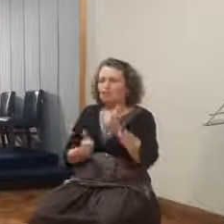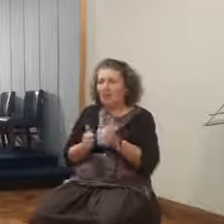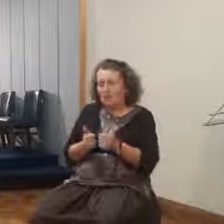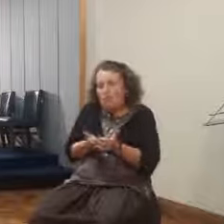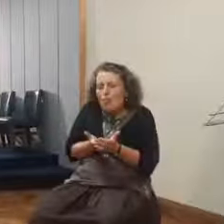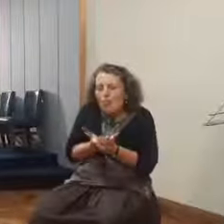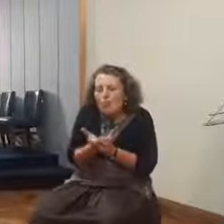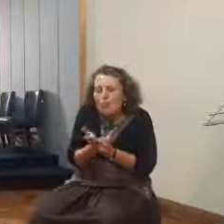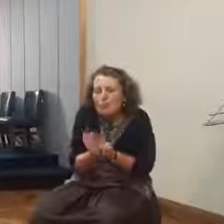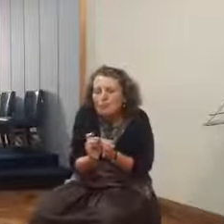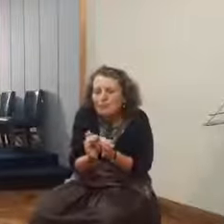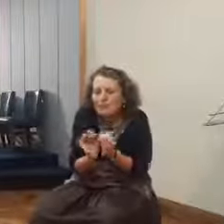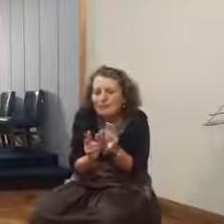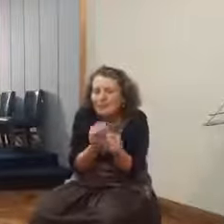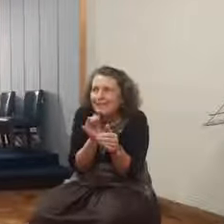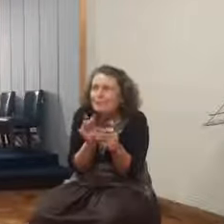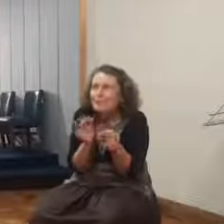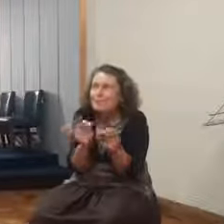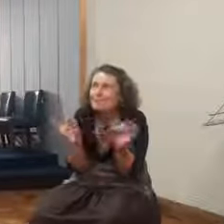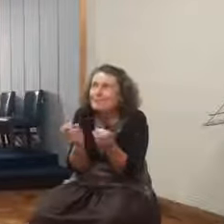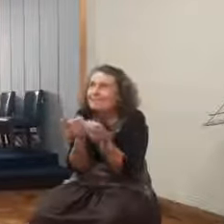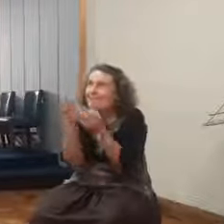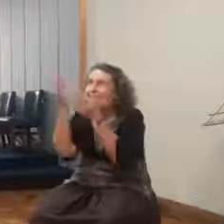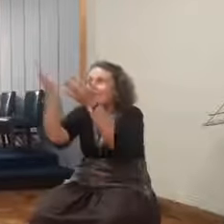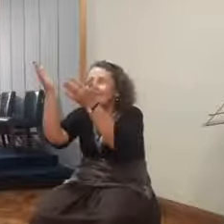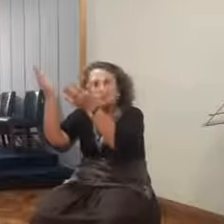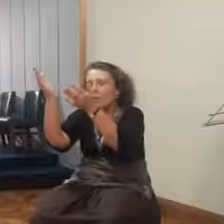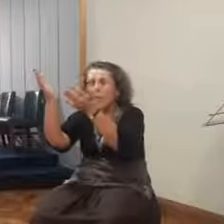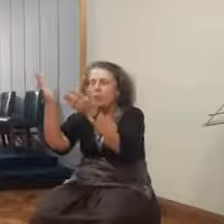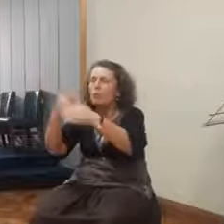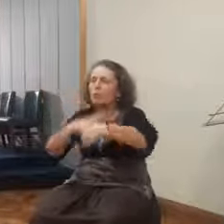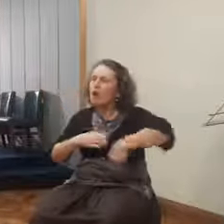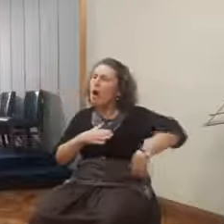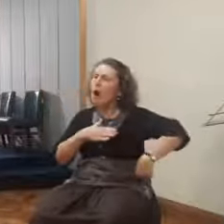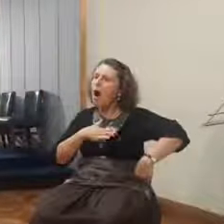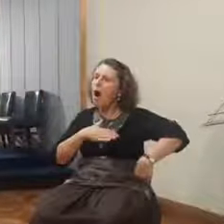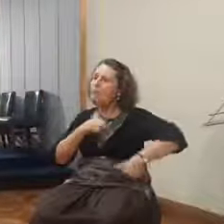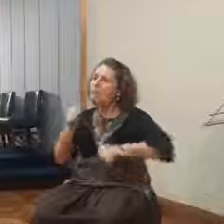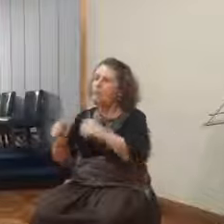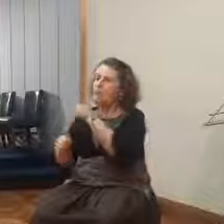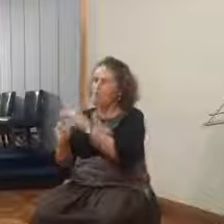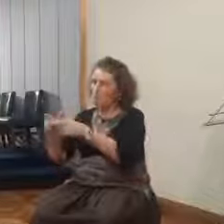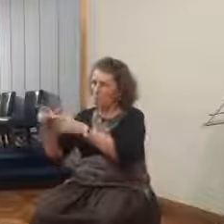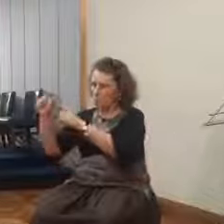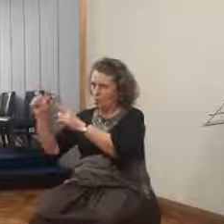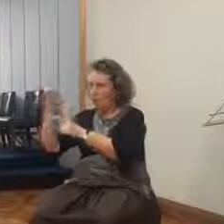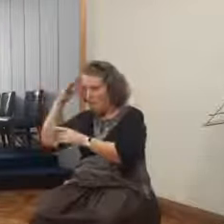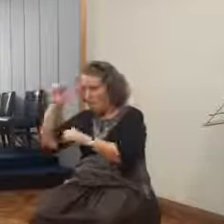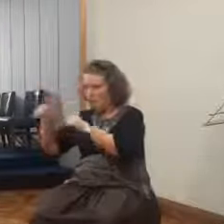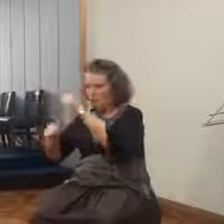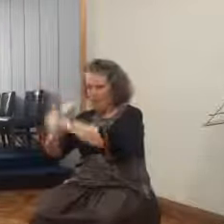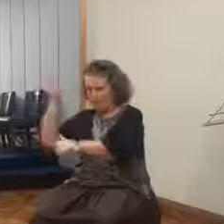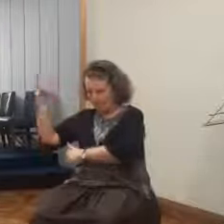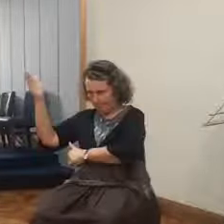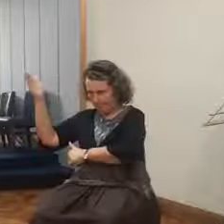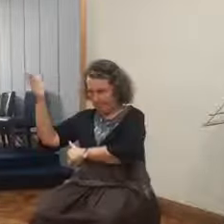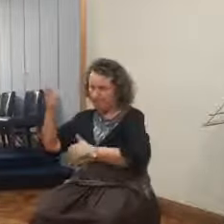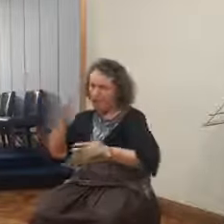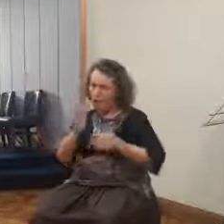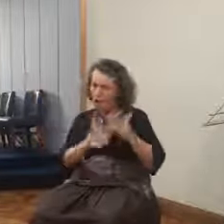take accompaniments to help us if that's all they be. Sing unto him a new song. Well, what's